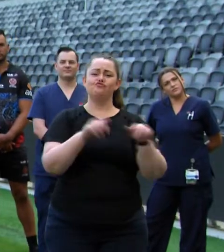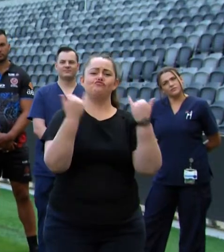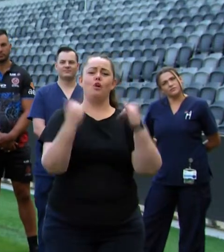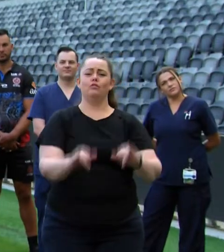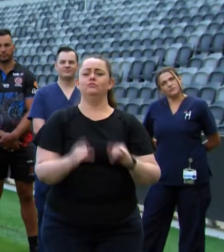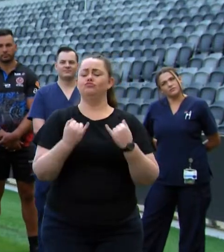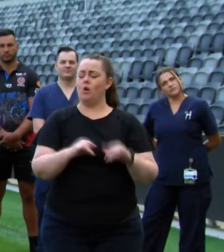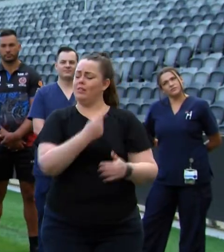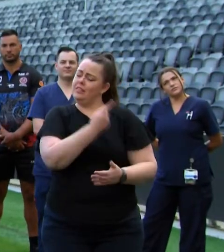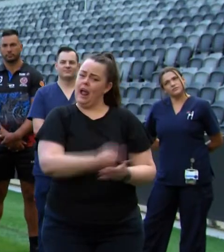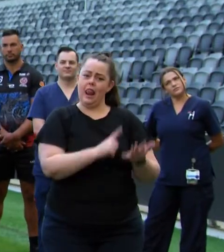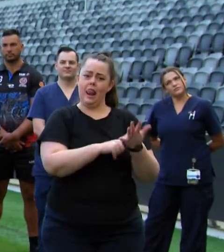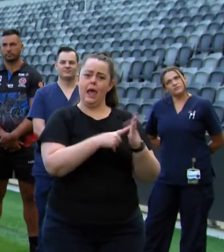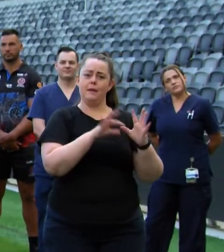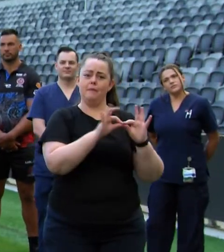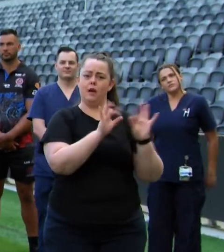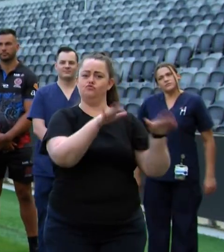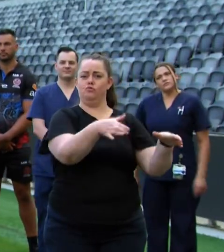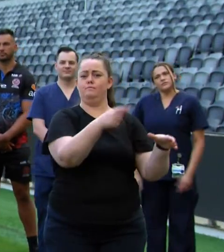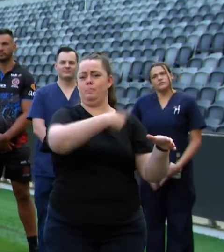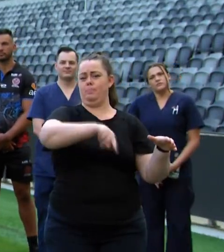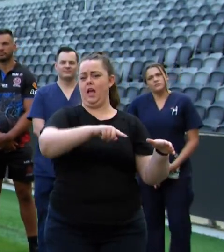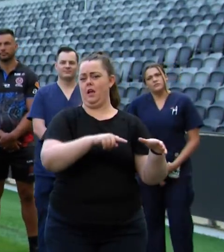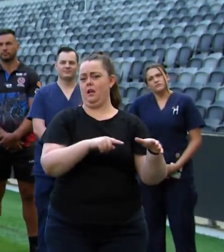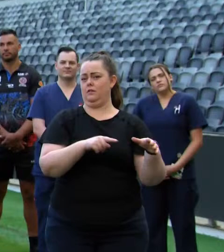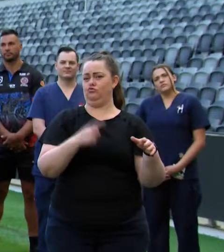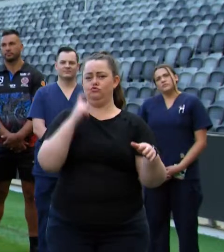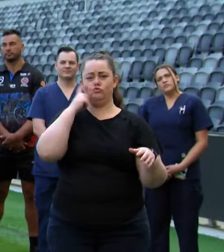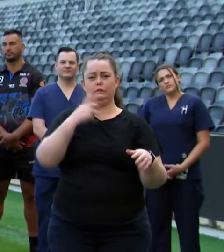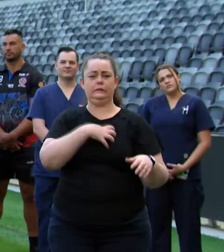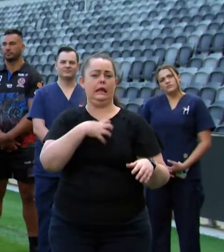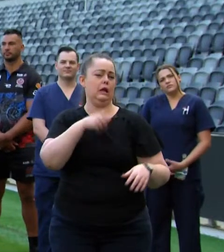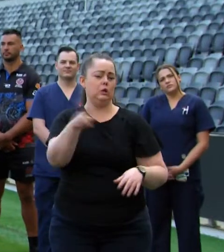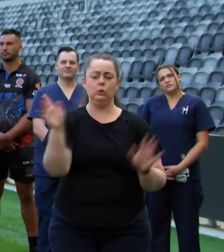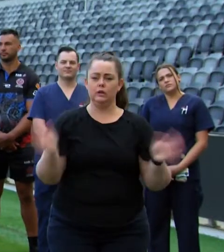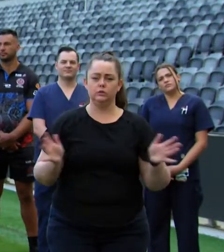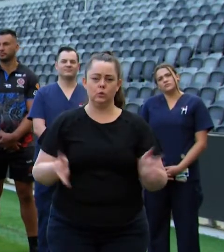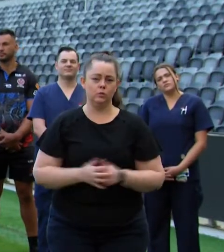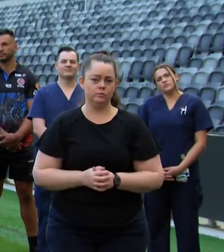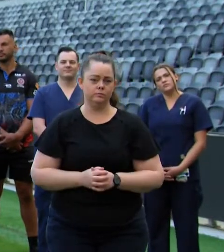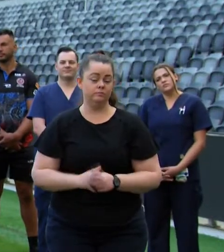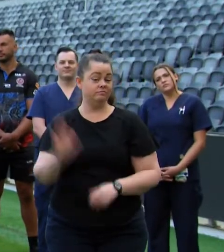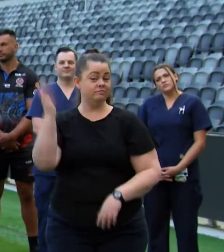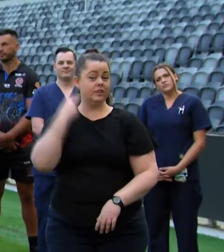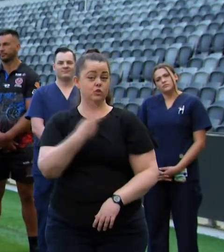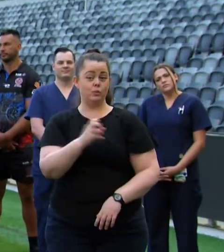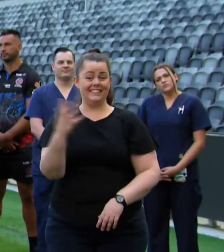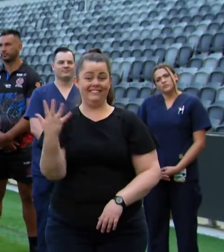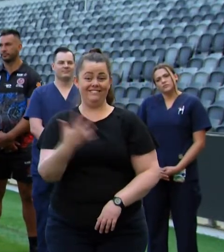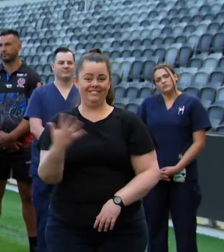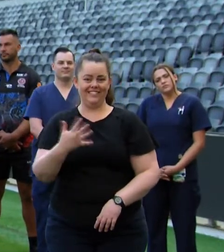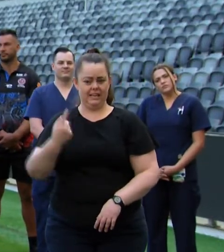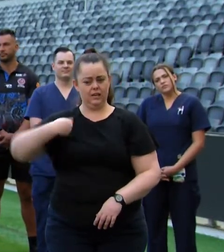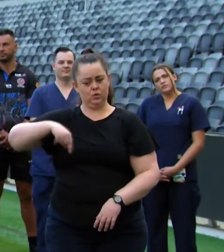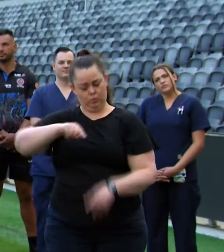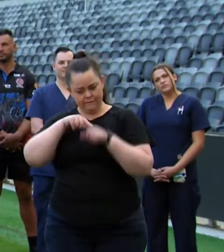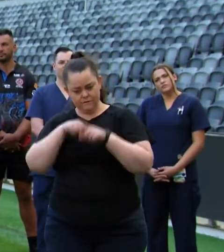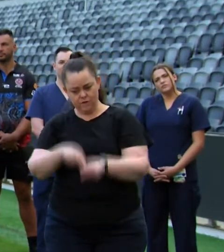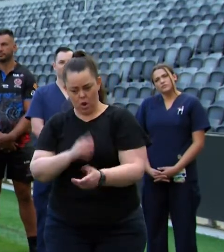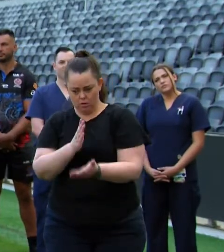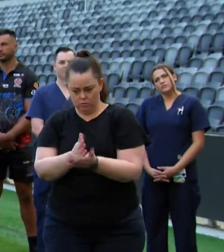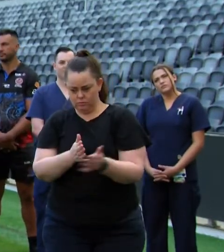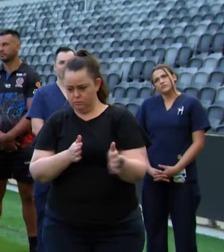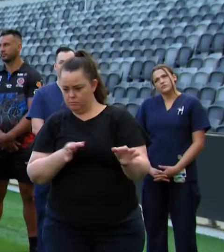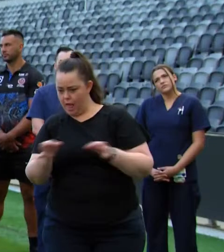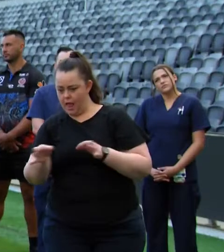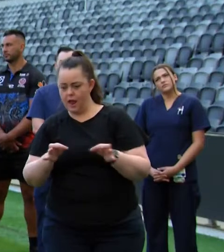step. The Transport Asset Holding Entity and the movement since 2015 to go down that path was exactly in line, well, not exactly in